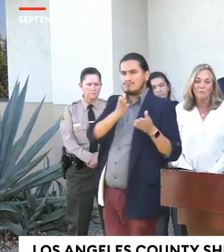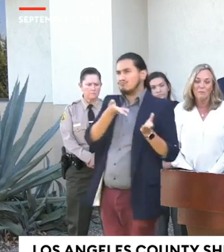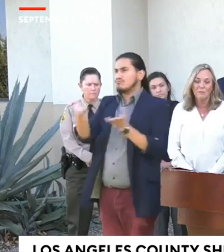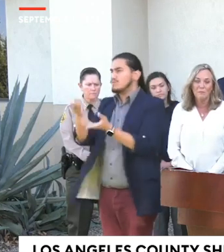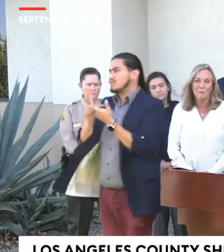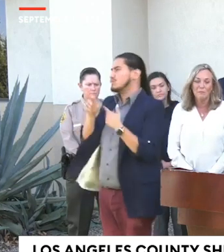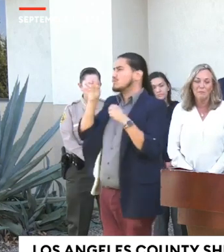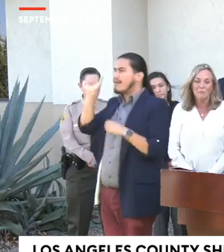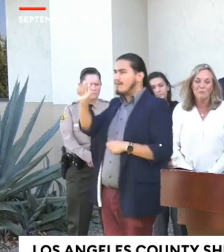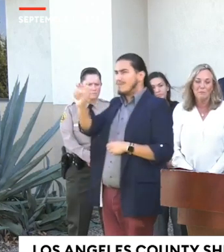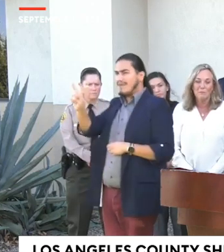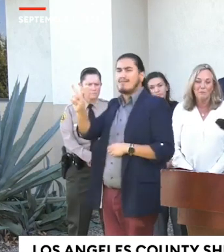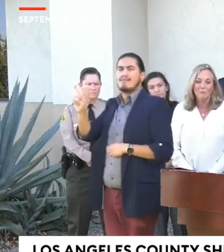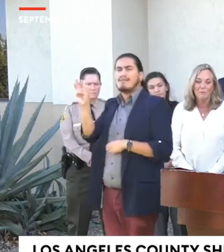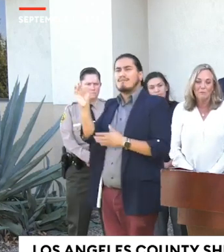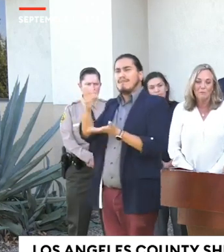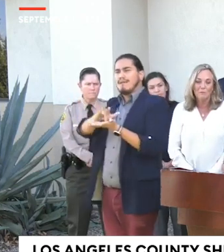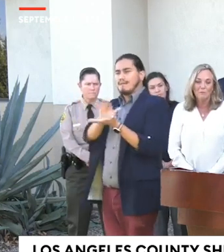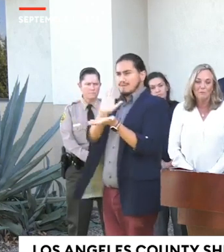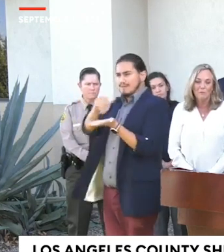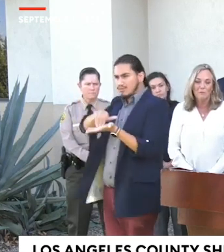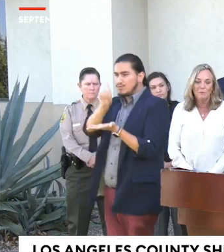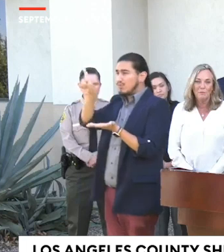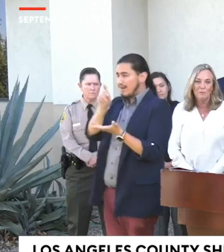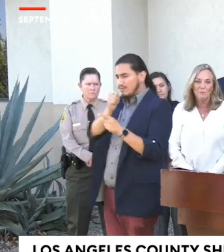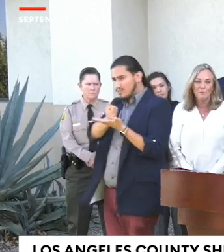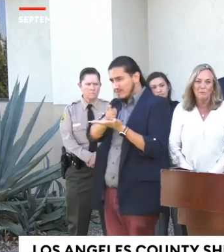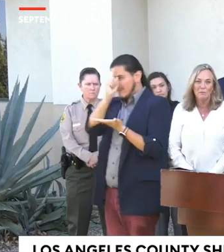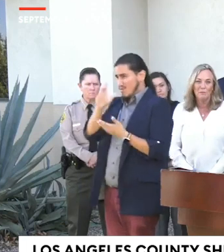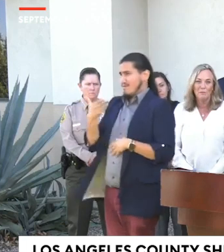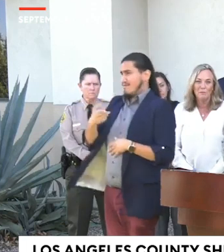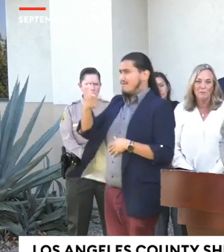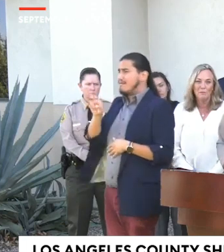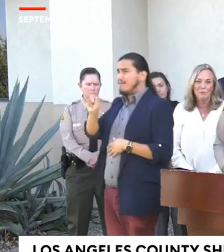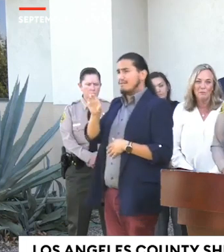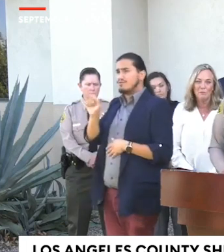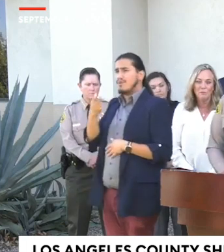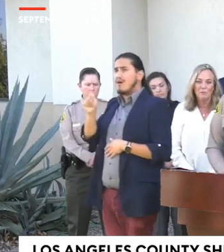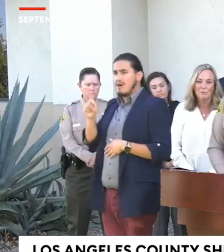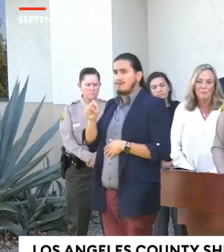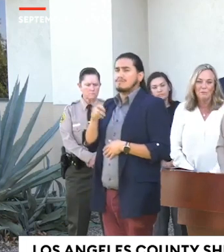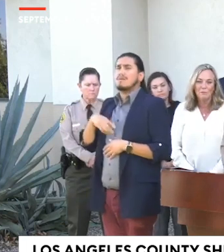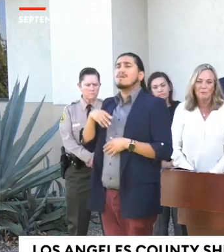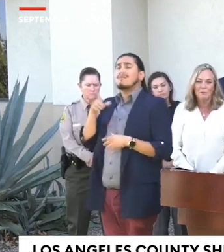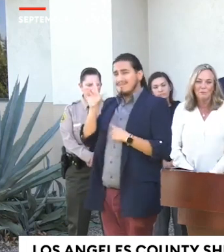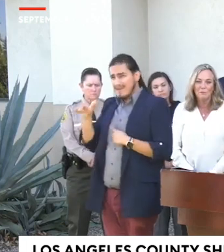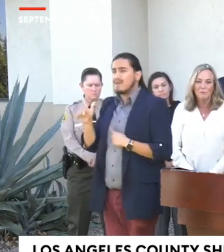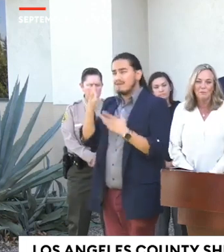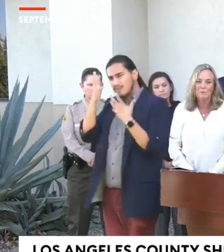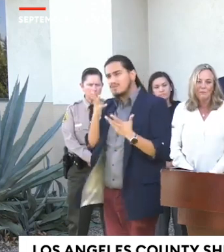Valley Medical Center, where he was treated for a gunshot wound and unfortunately later